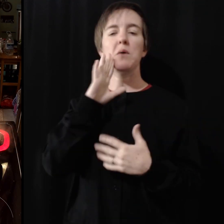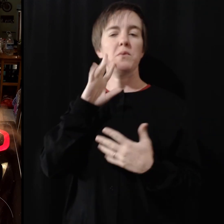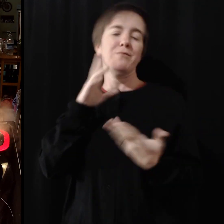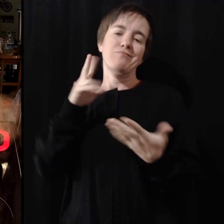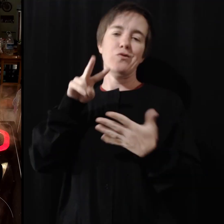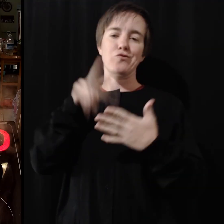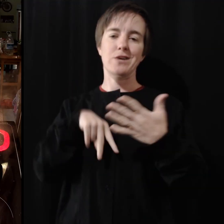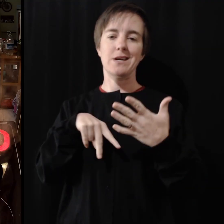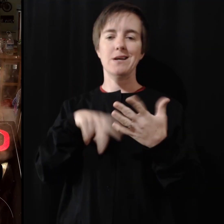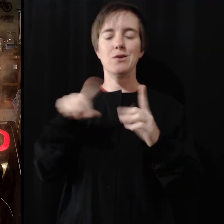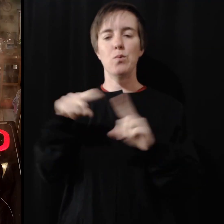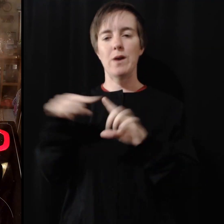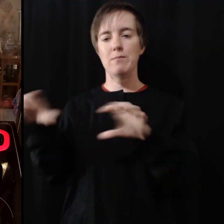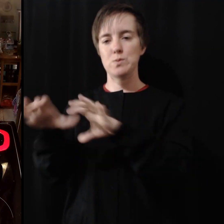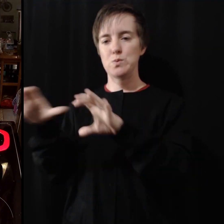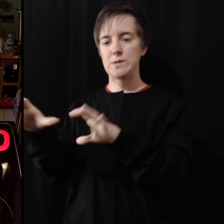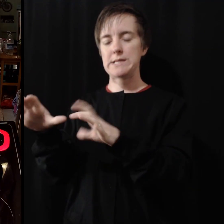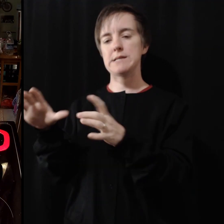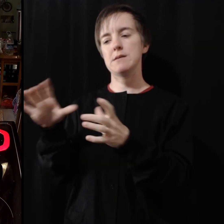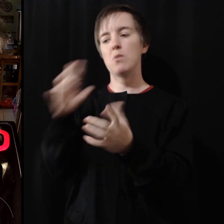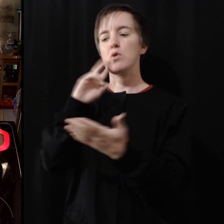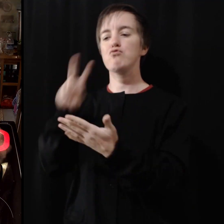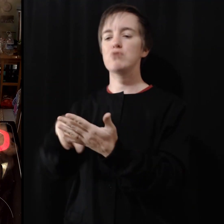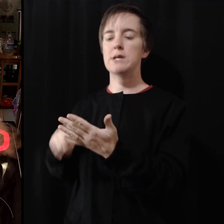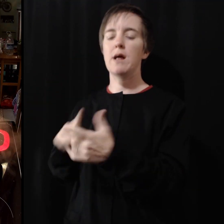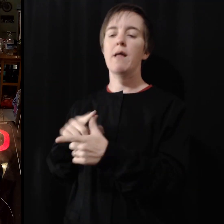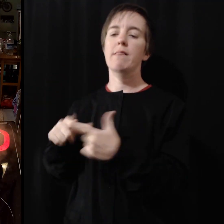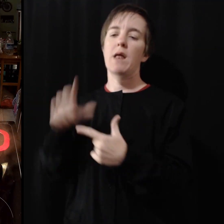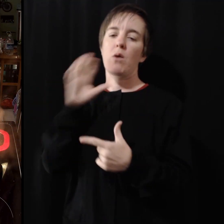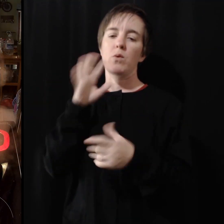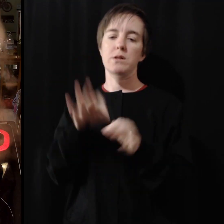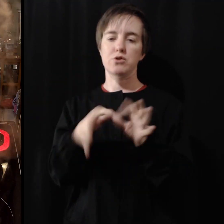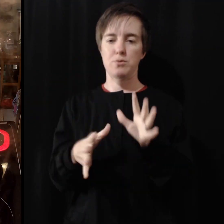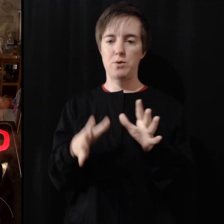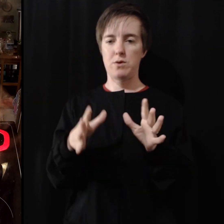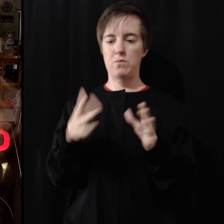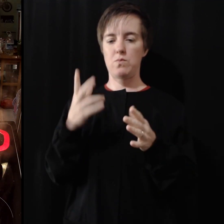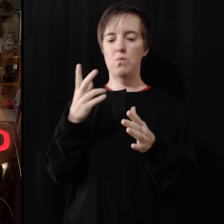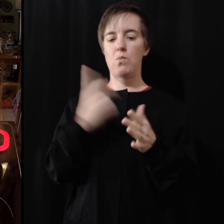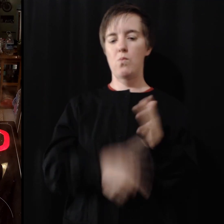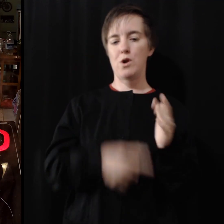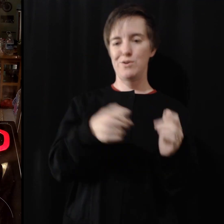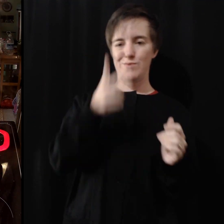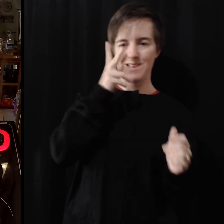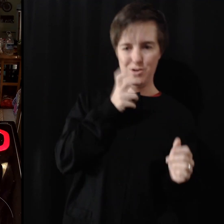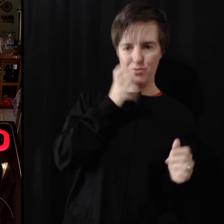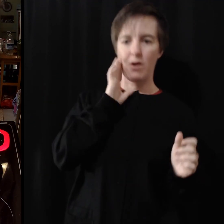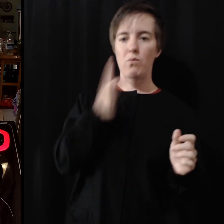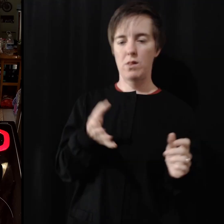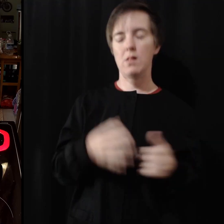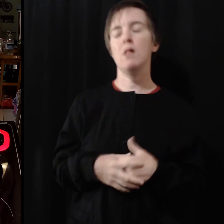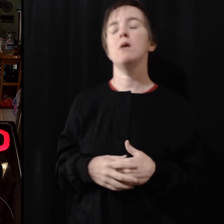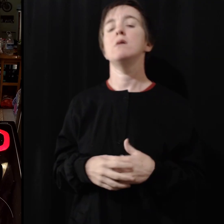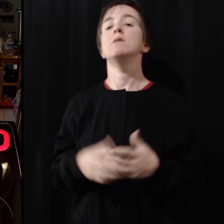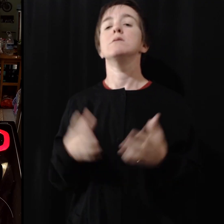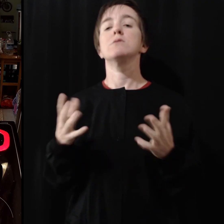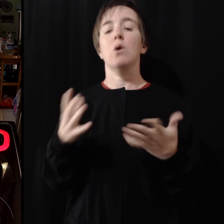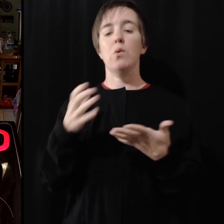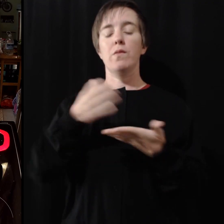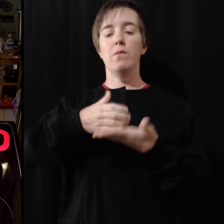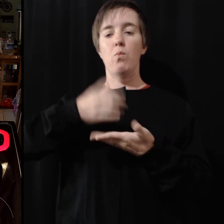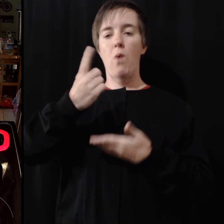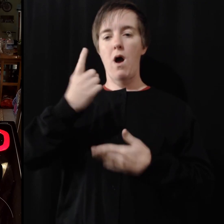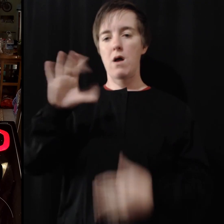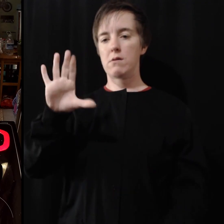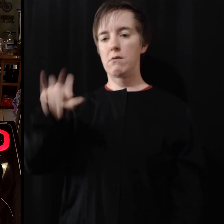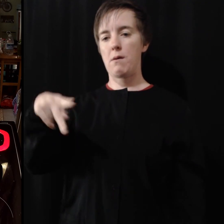So I'm going to read off like what I'm doing as I'm doing it to you guys, and then I'll interpret the voiceover. So here's the cup of